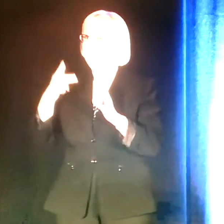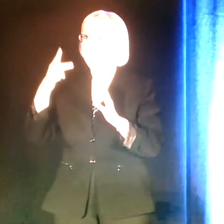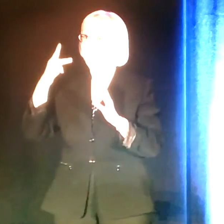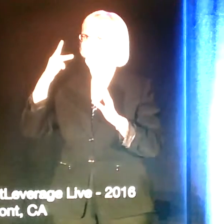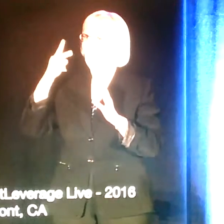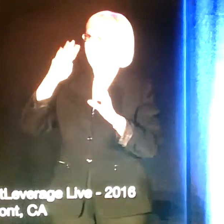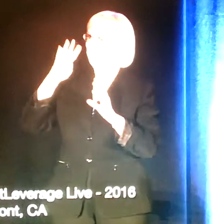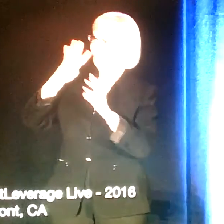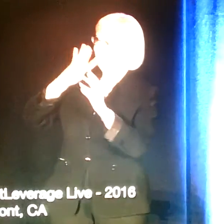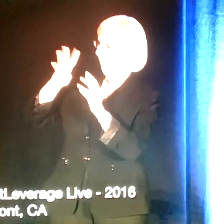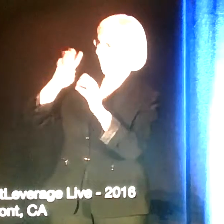Protocols?